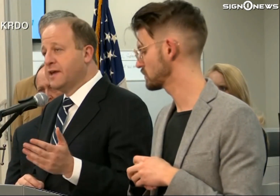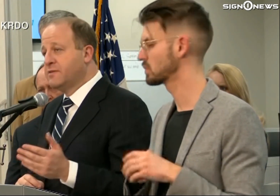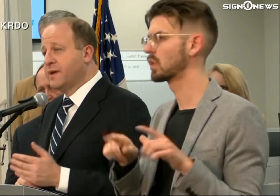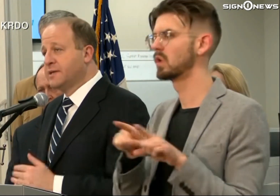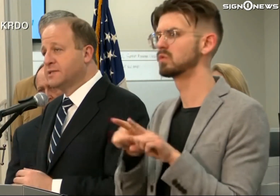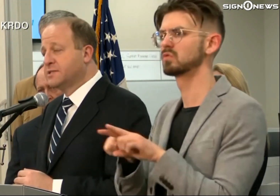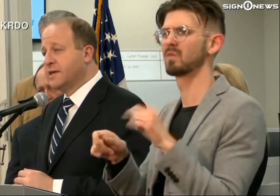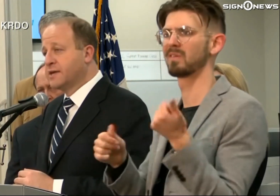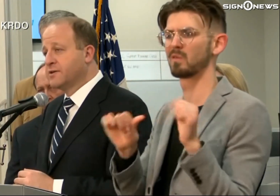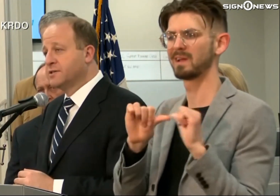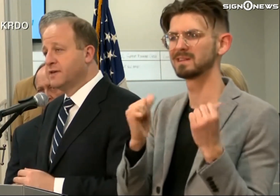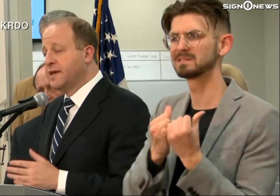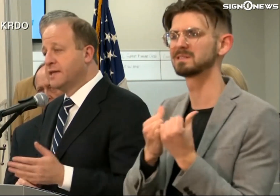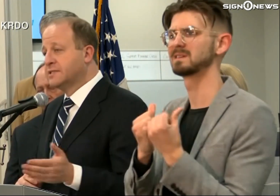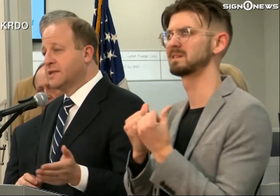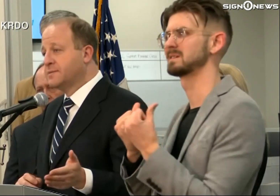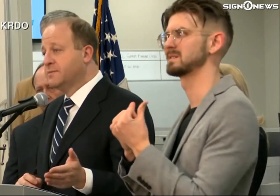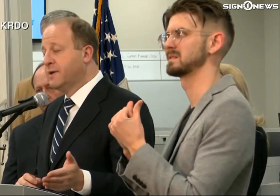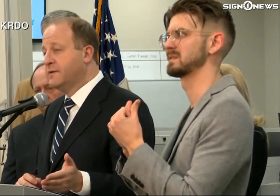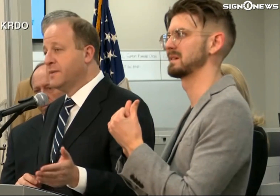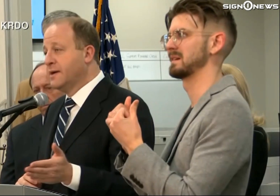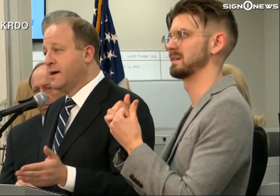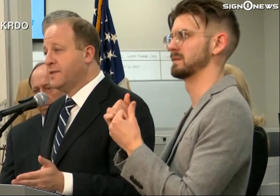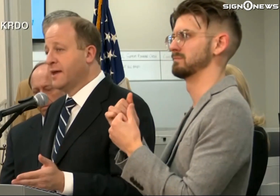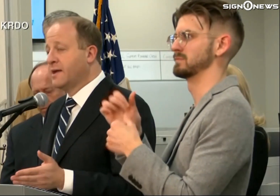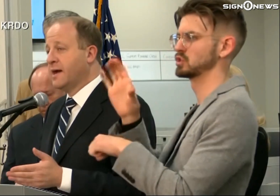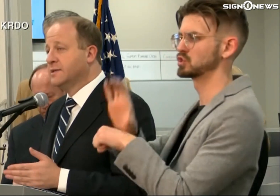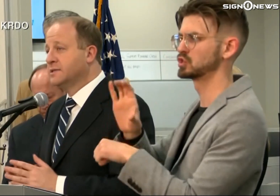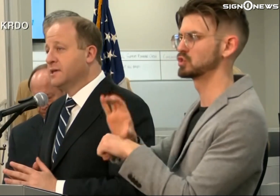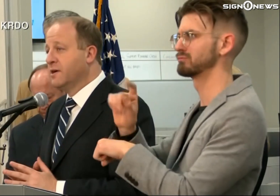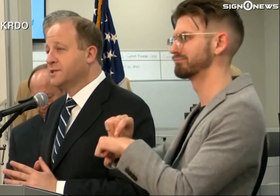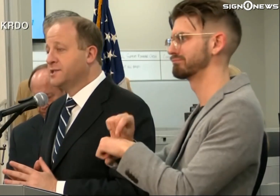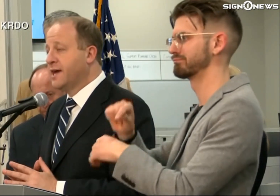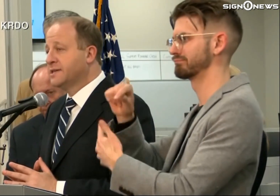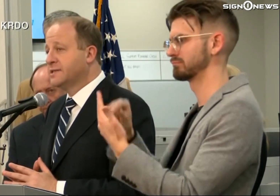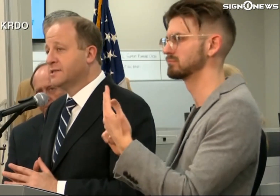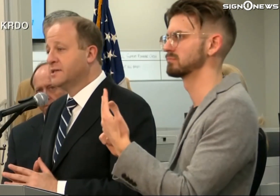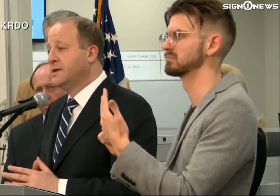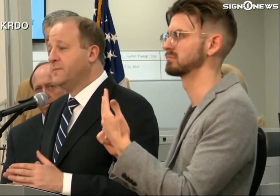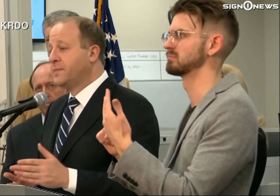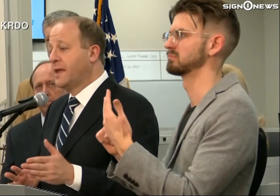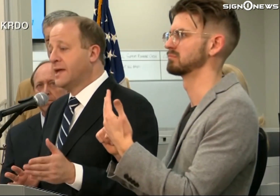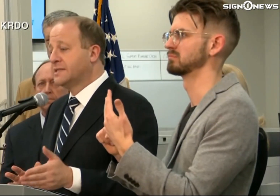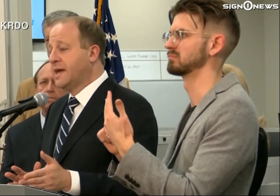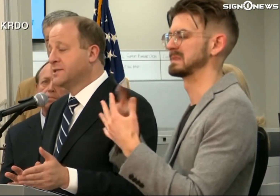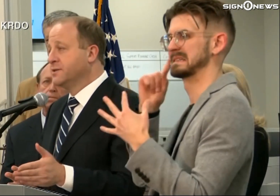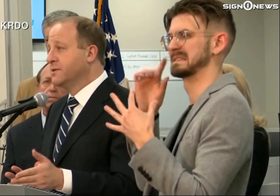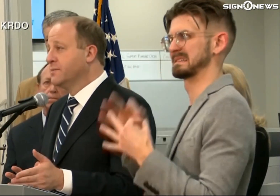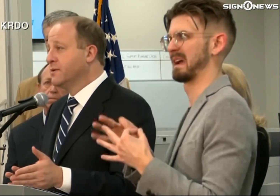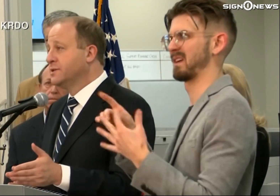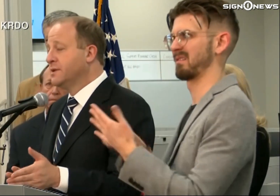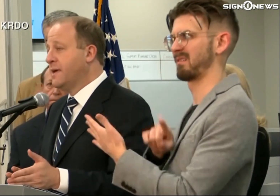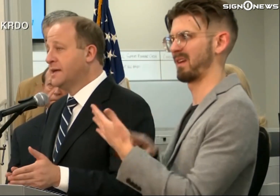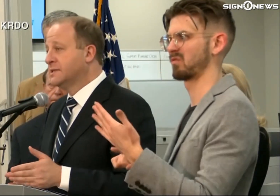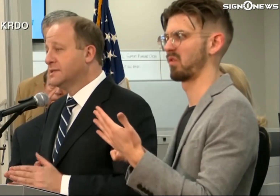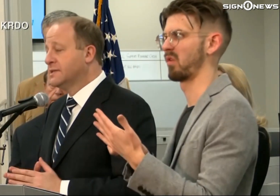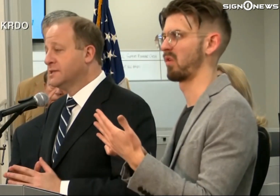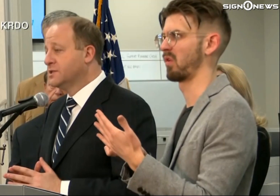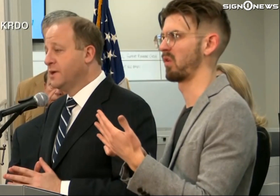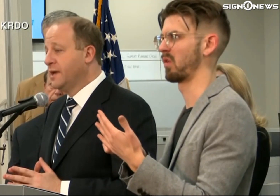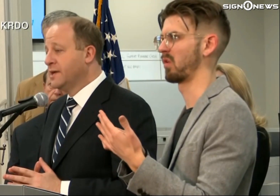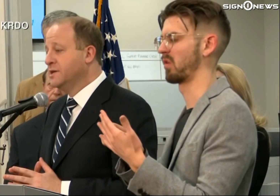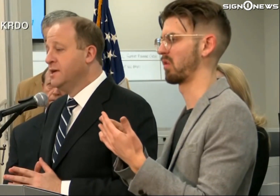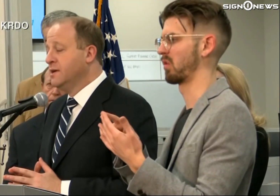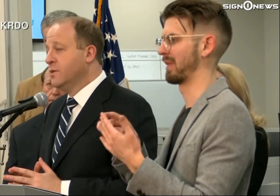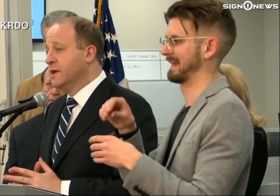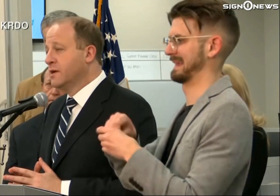agencies and faith-based sectors have taken steps above and beyond that guidance. The Archdiocese has canceled their in-person masses